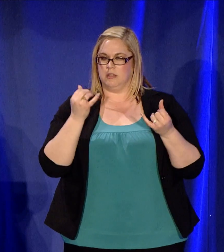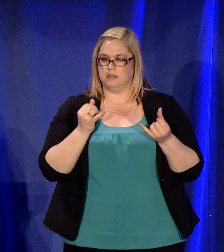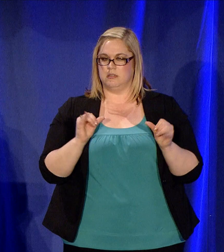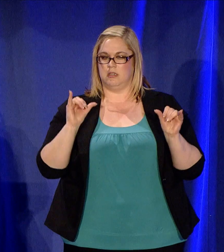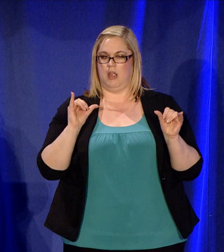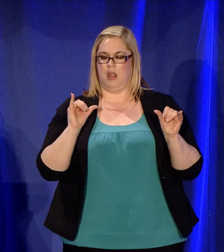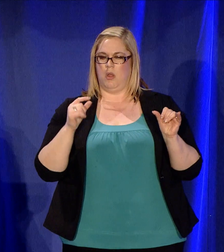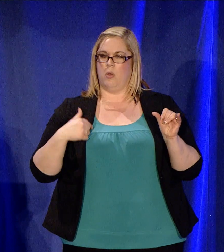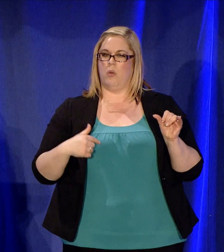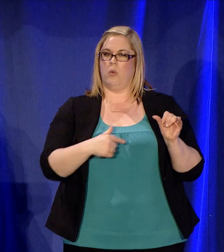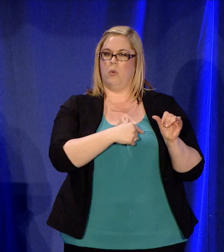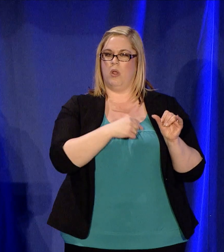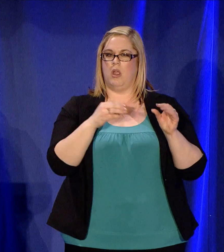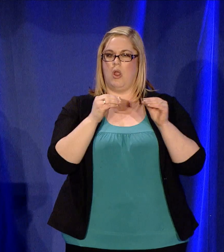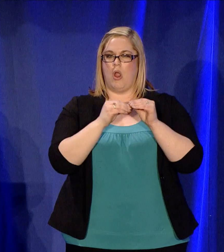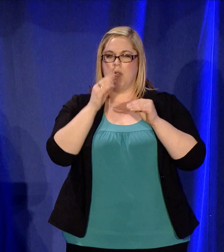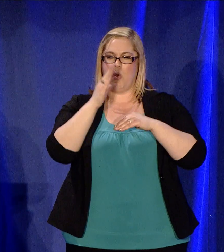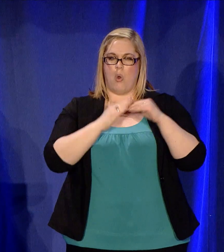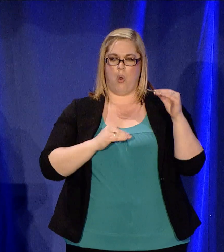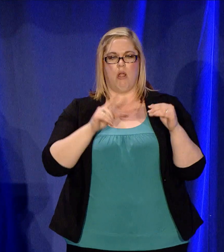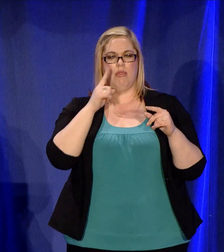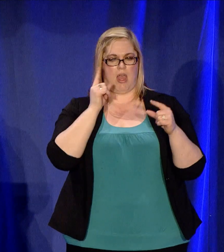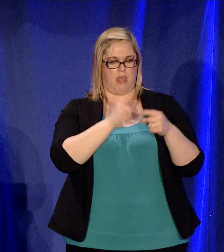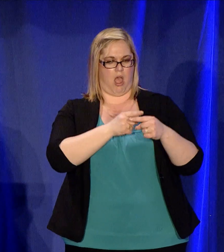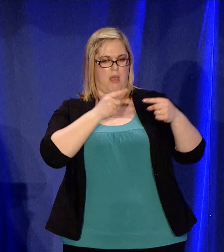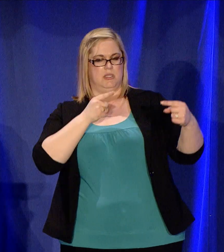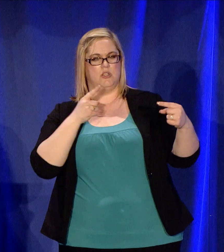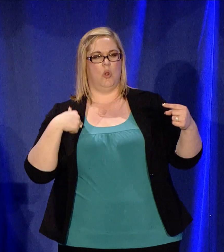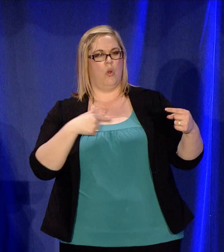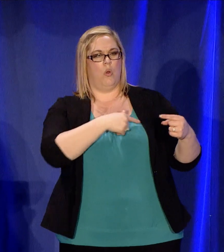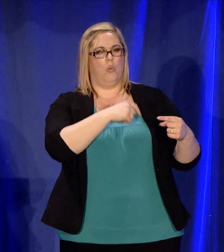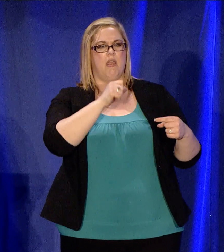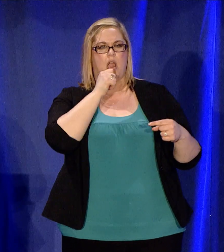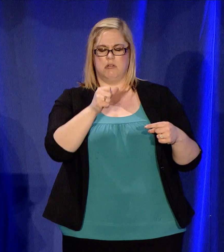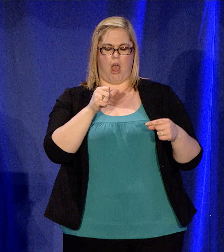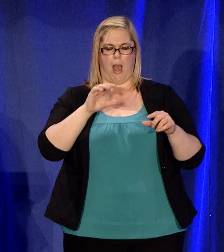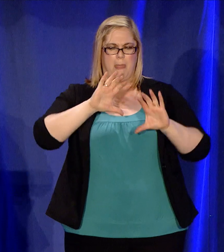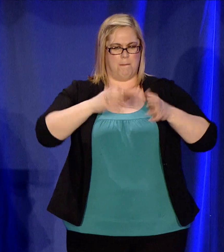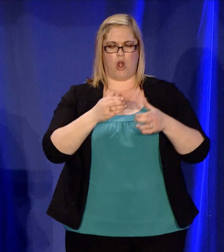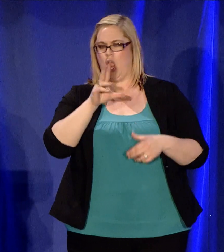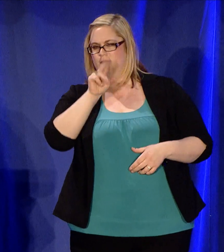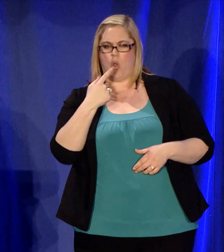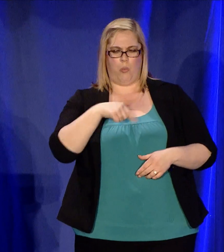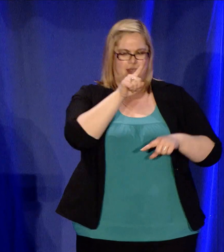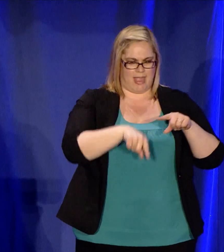we are more than the sum of our opposition. We are not the party of no, we can't, but yes, we can.